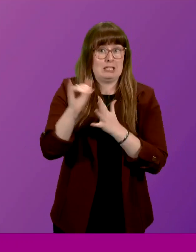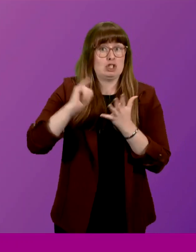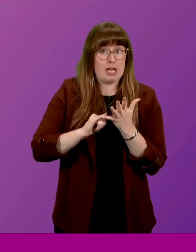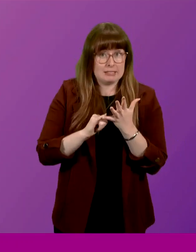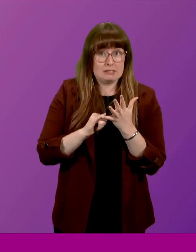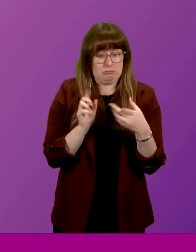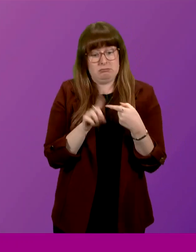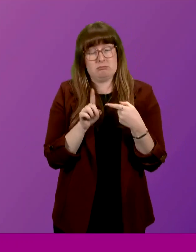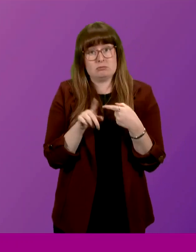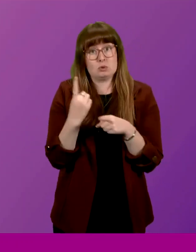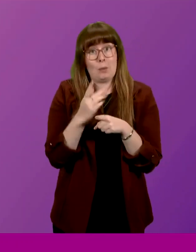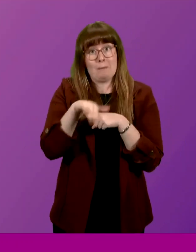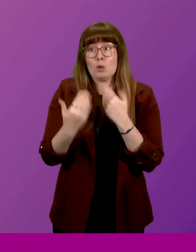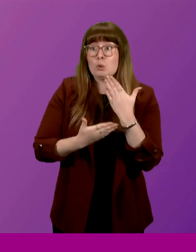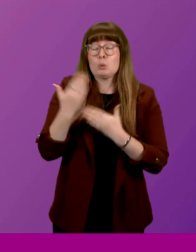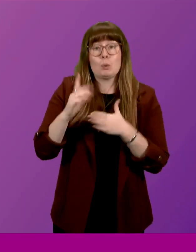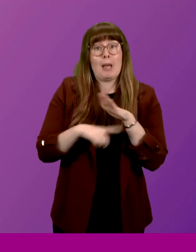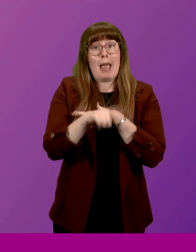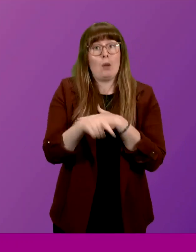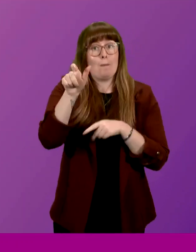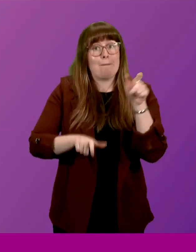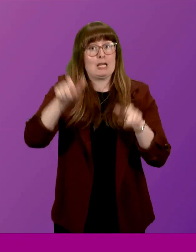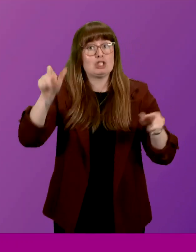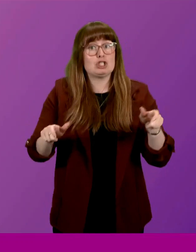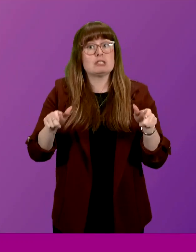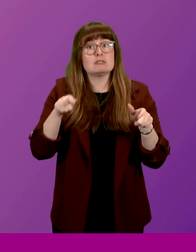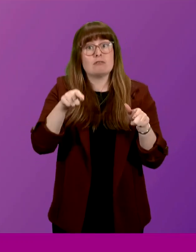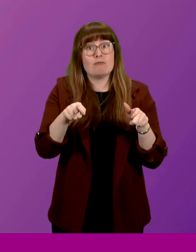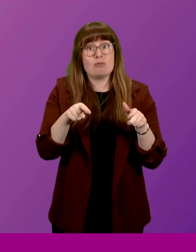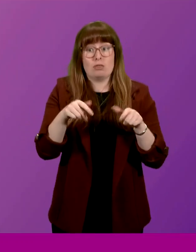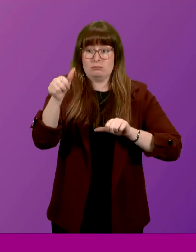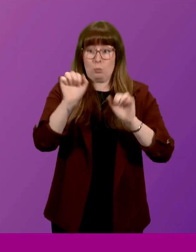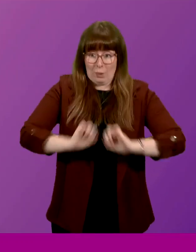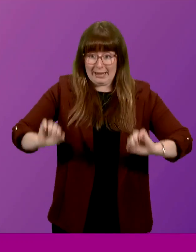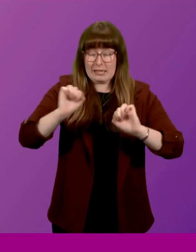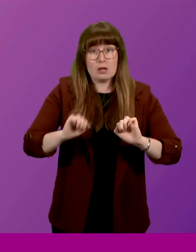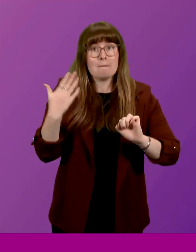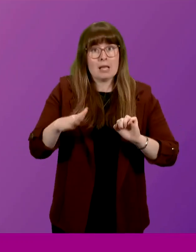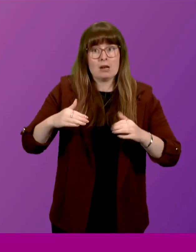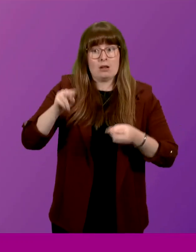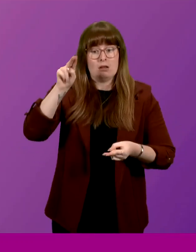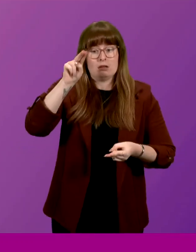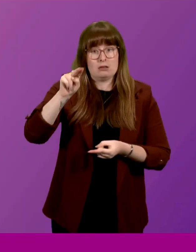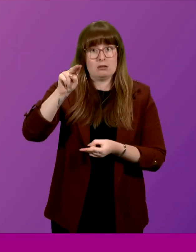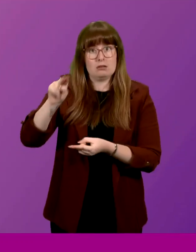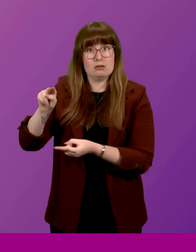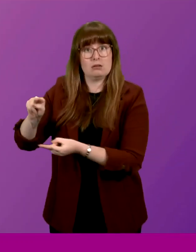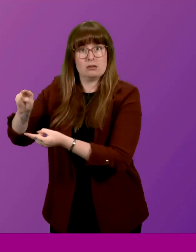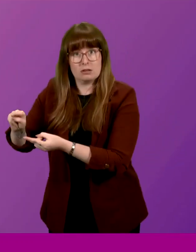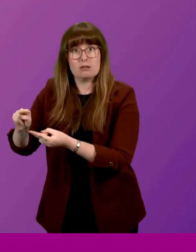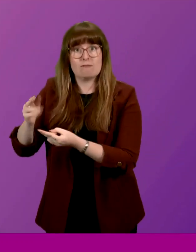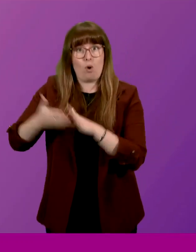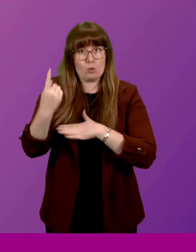not least that new outpatient waits have fallen for 4 consecutive months, waits longer than a